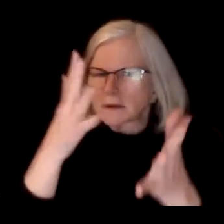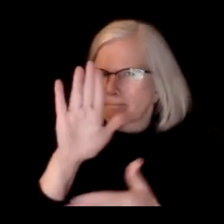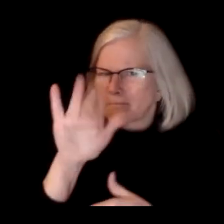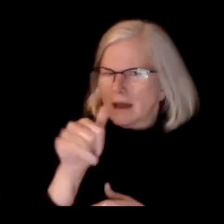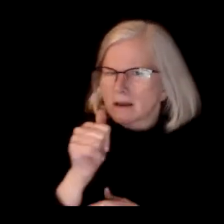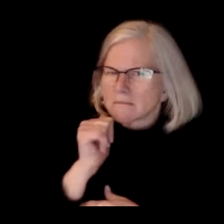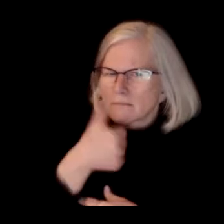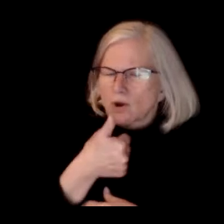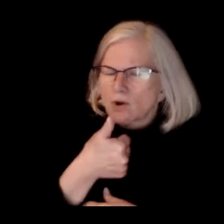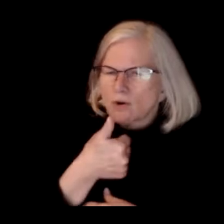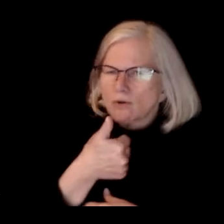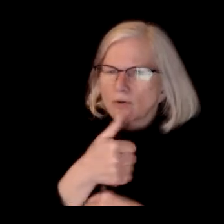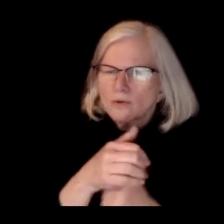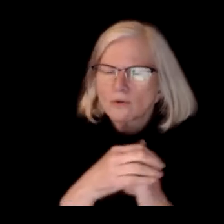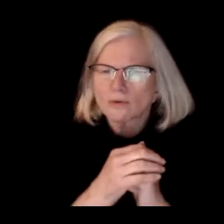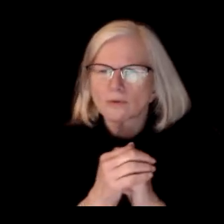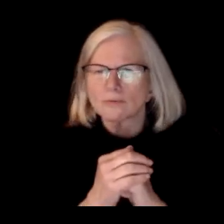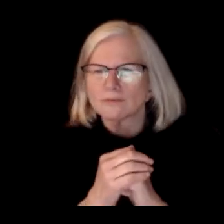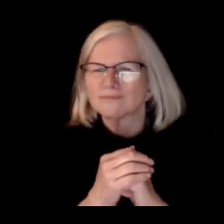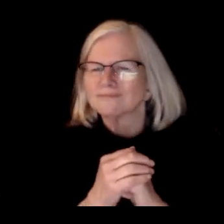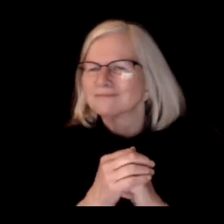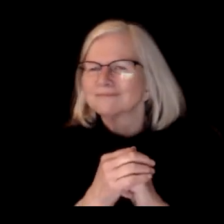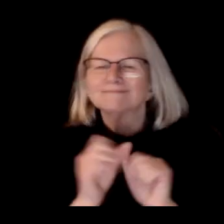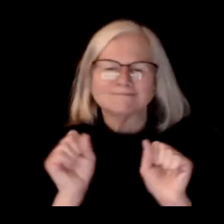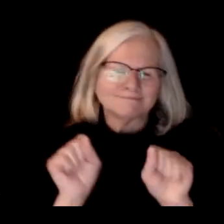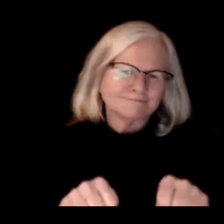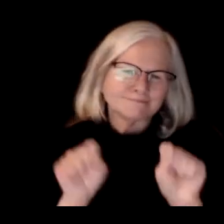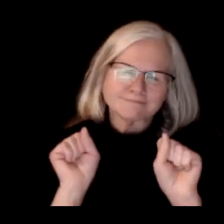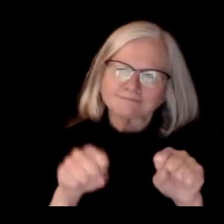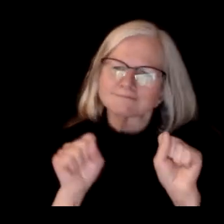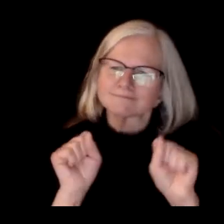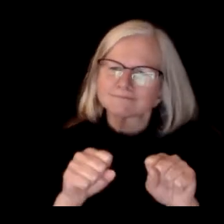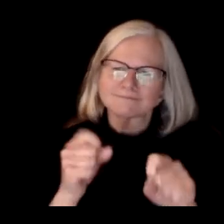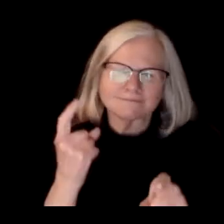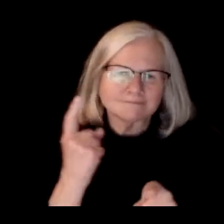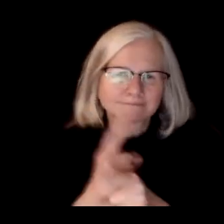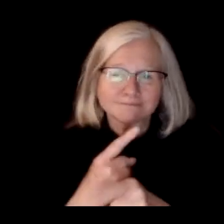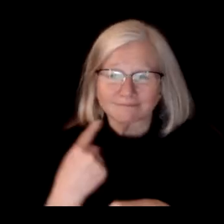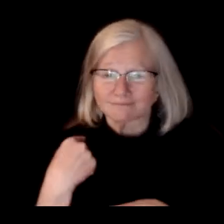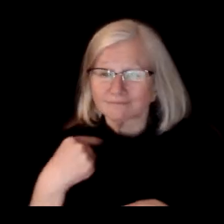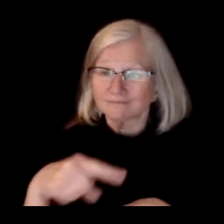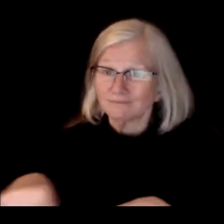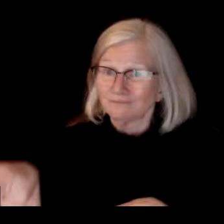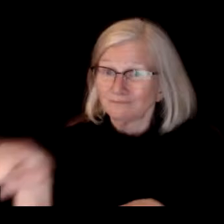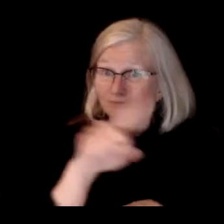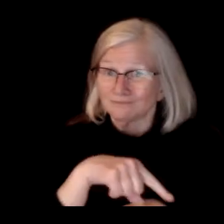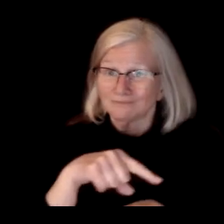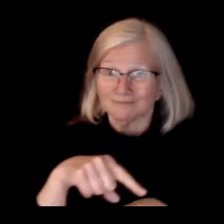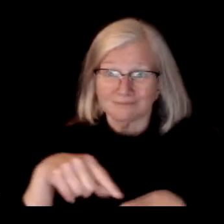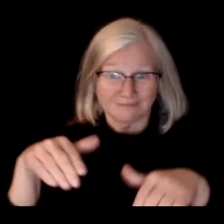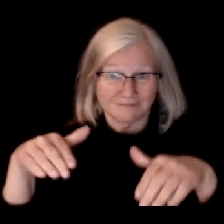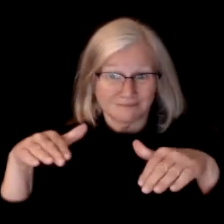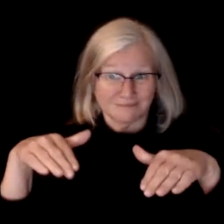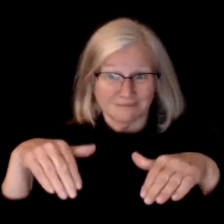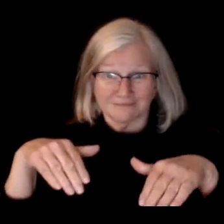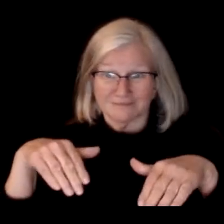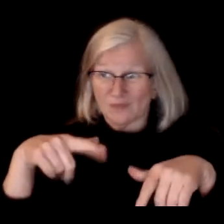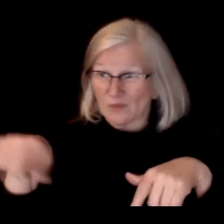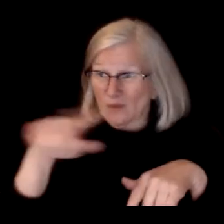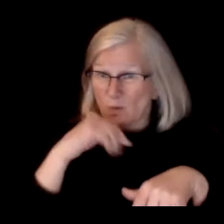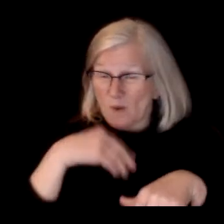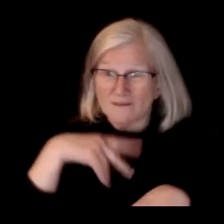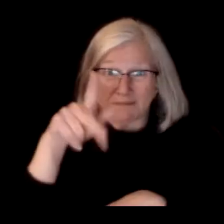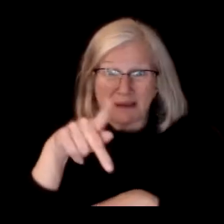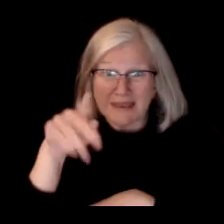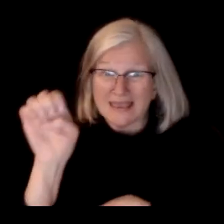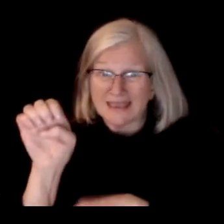But absolutely with those who are not being served by the PPP and assisted living,